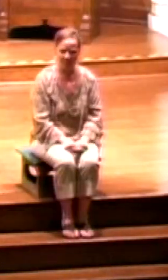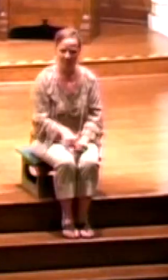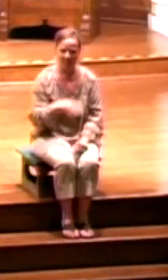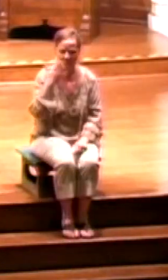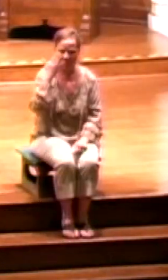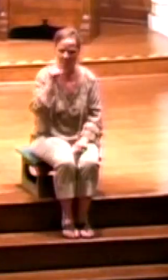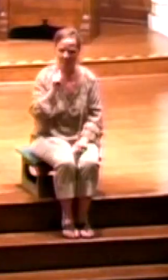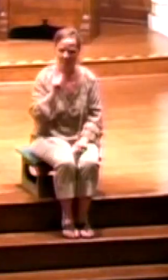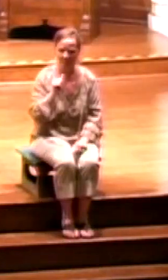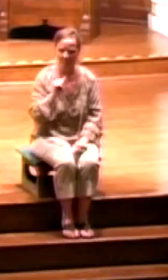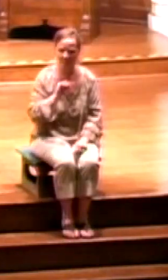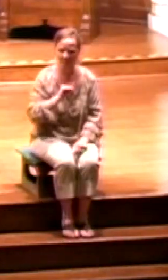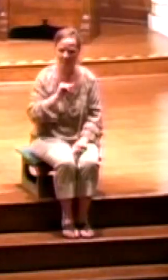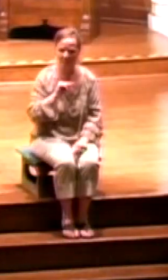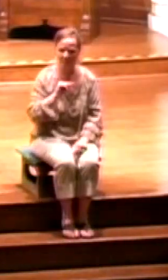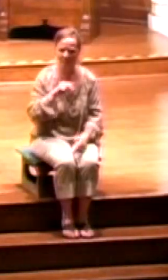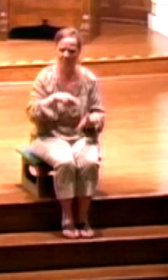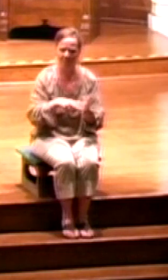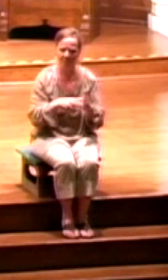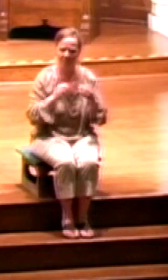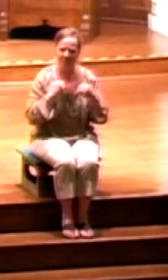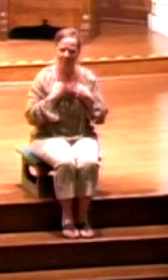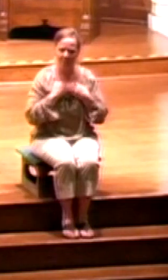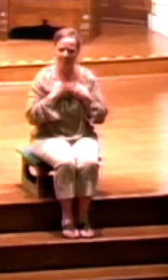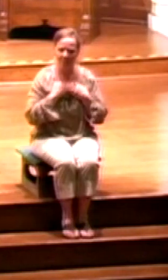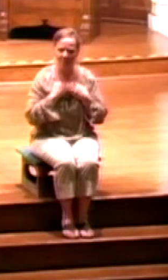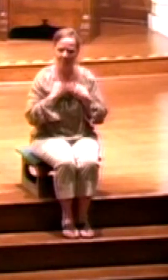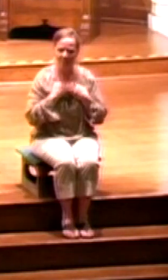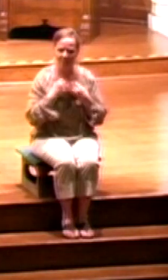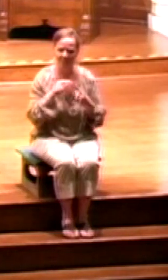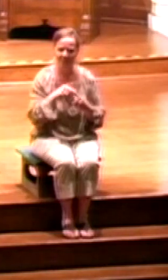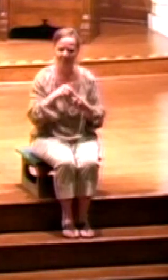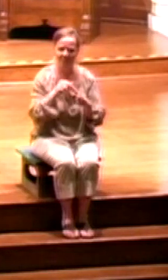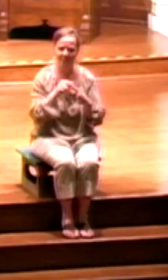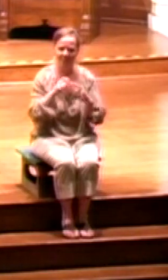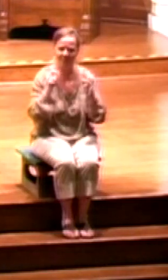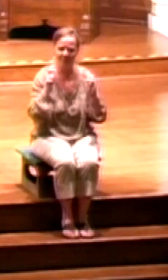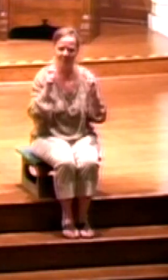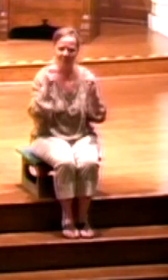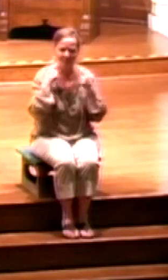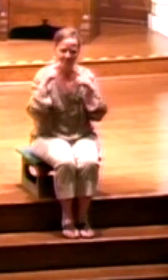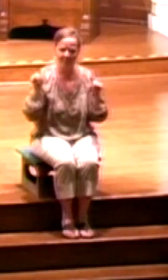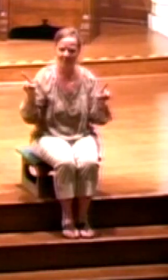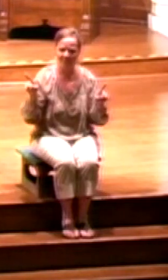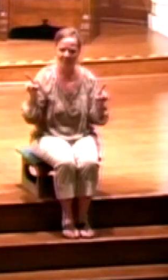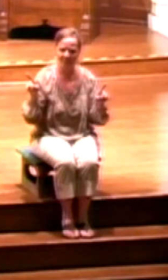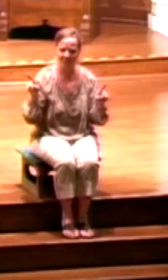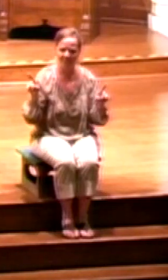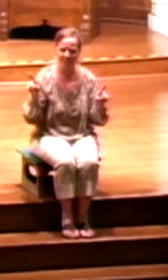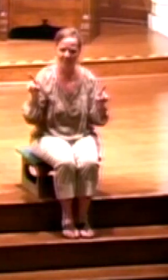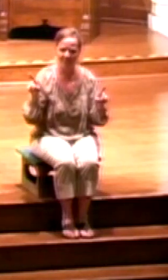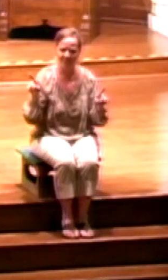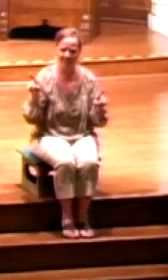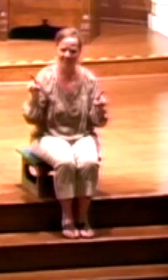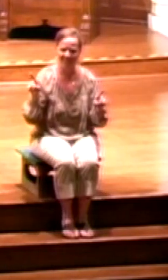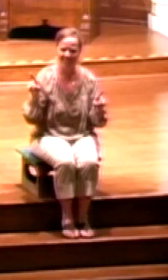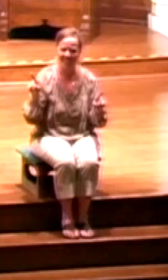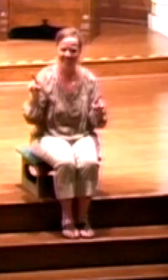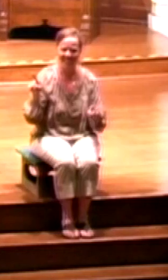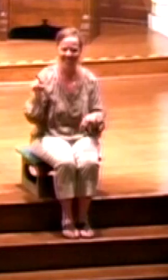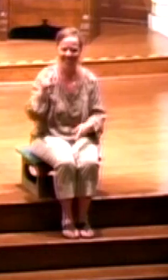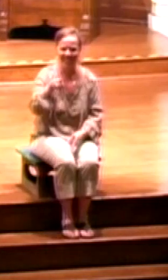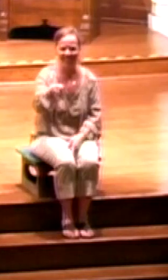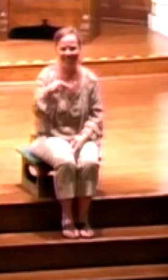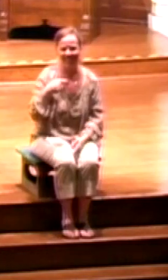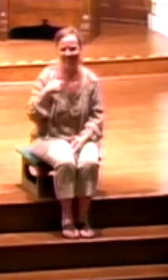Forgot. I intended a special announcement here. We have esteemed guests here today named Jack and Kerrie Mitton, who